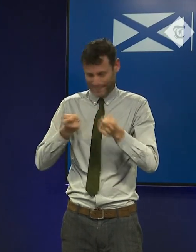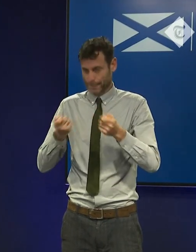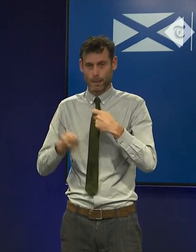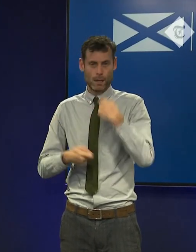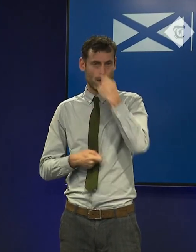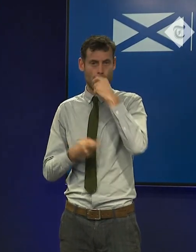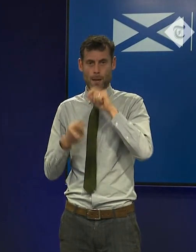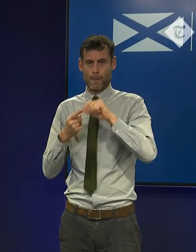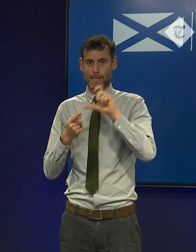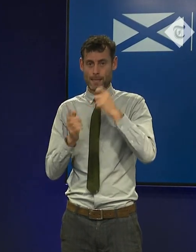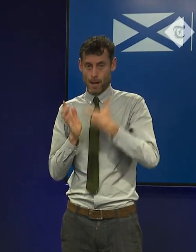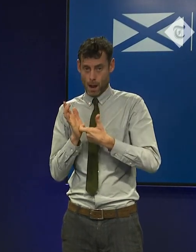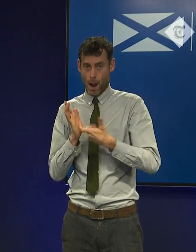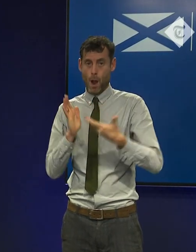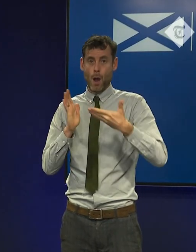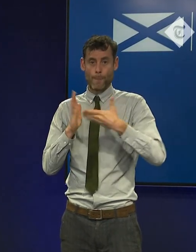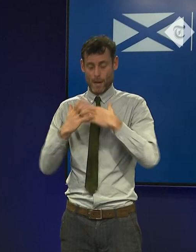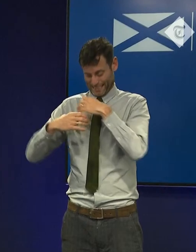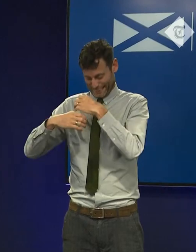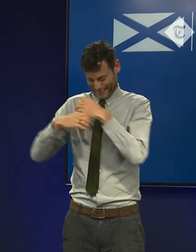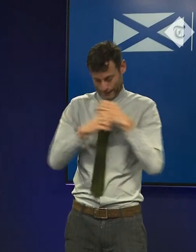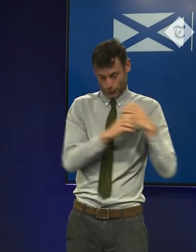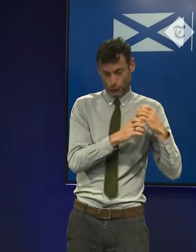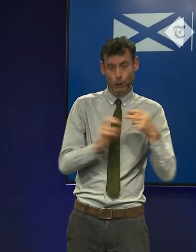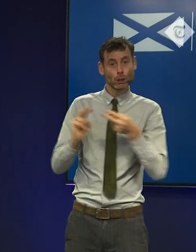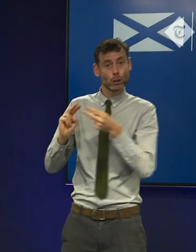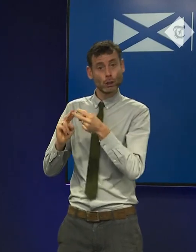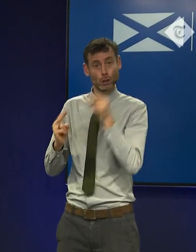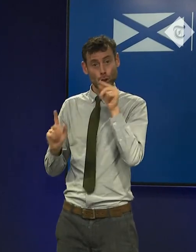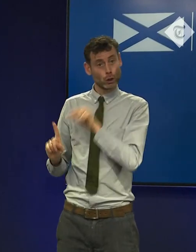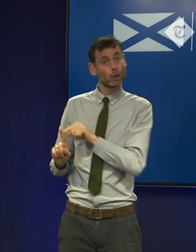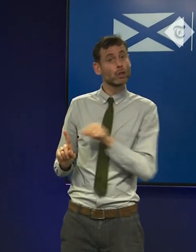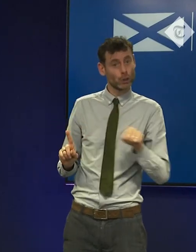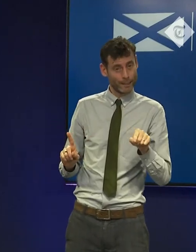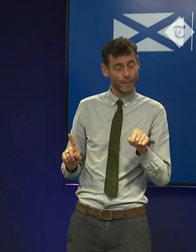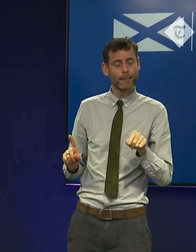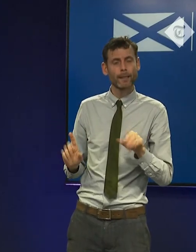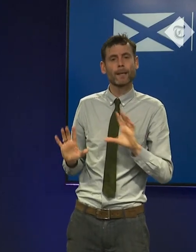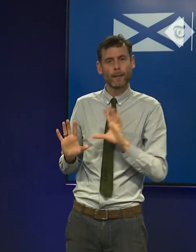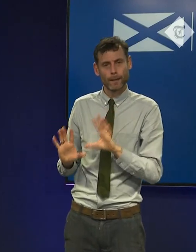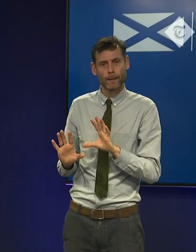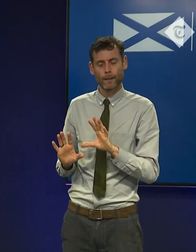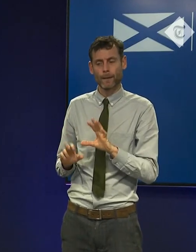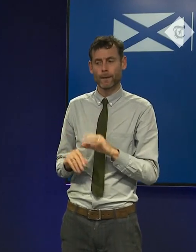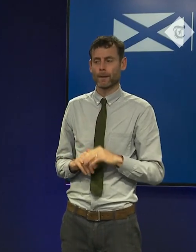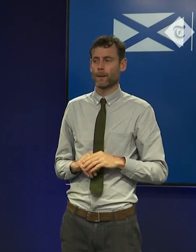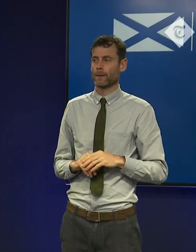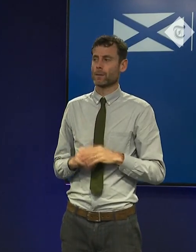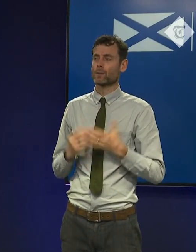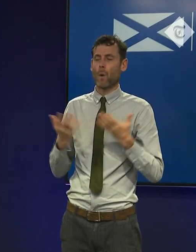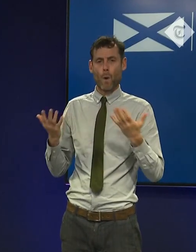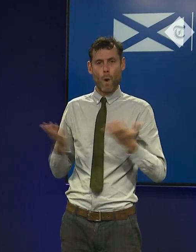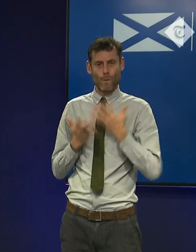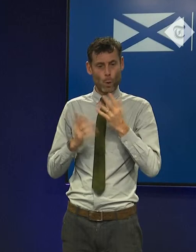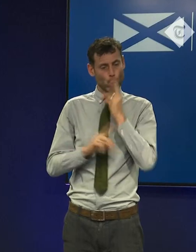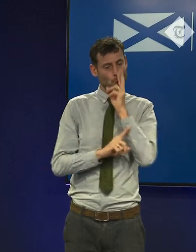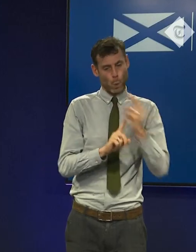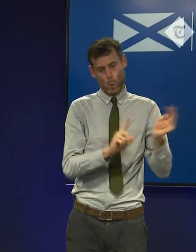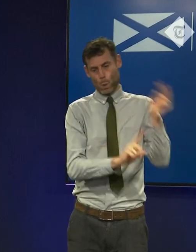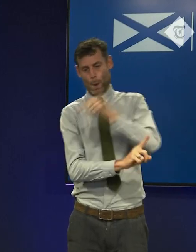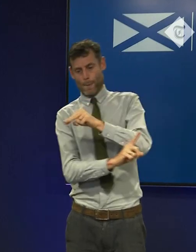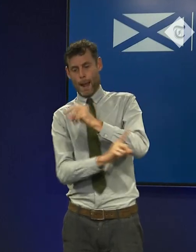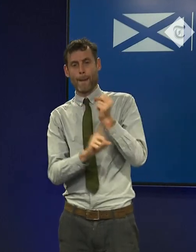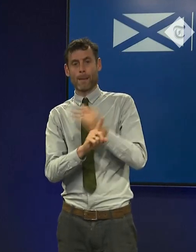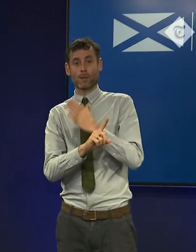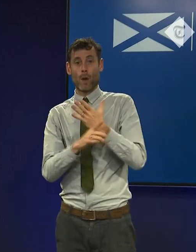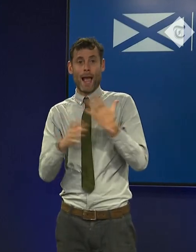whole genomic sequencing of any positive cases thereafter, and clearly there is a very close scrutiny of all that work just now, just to make